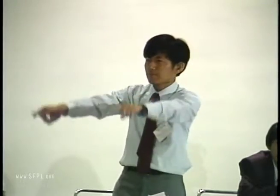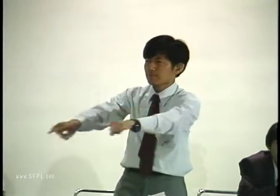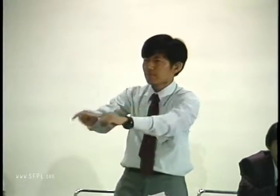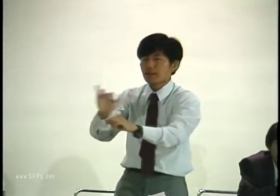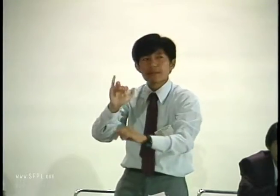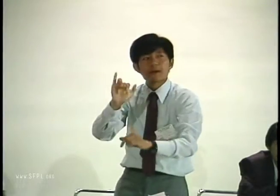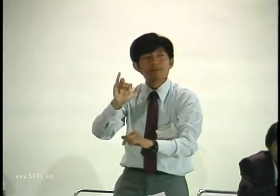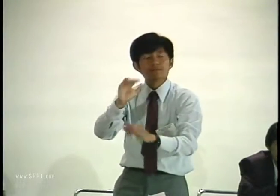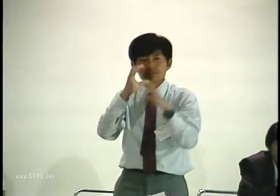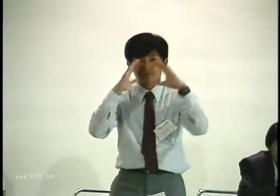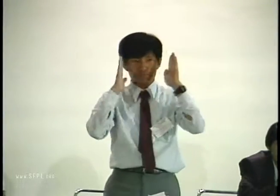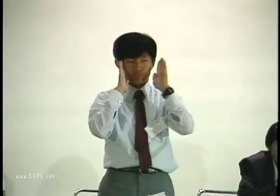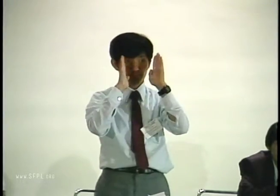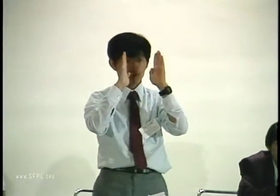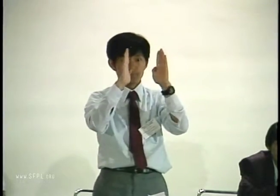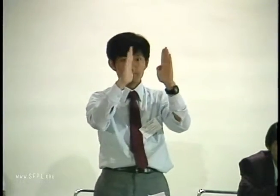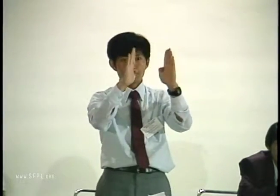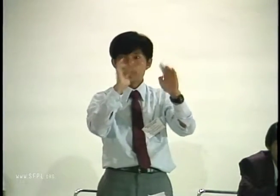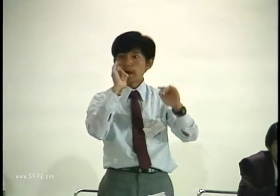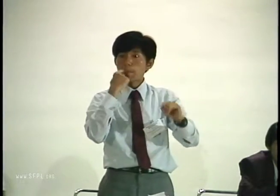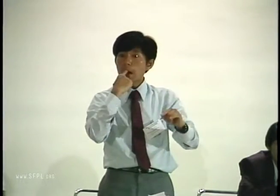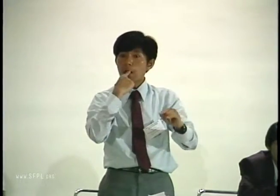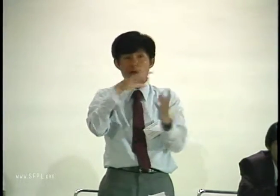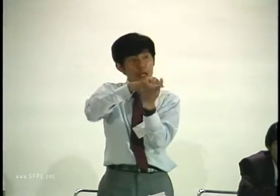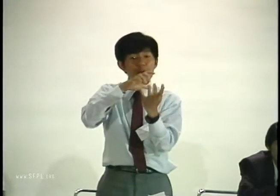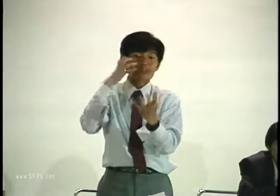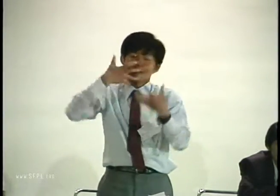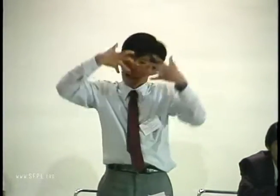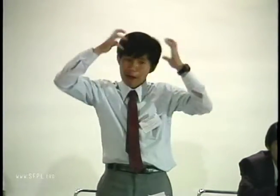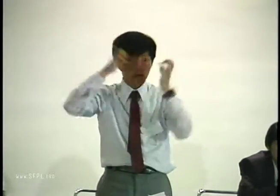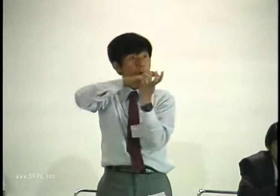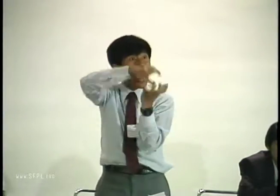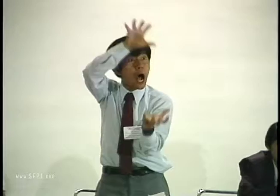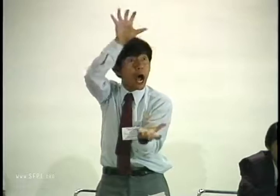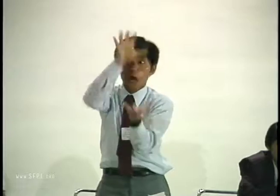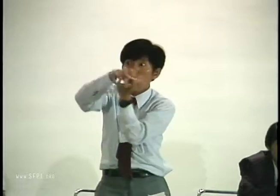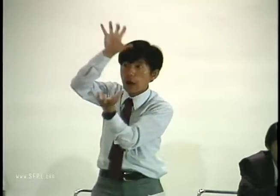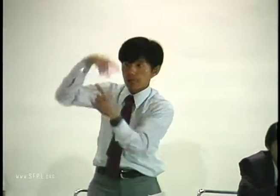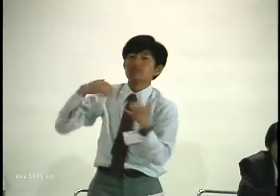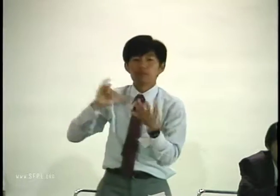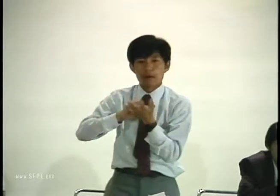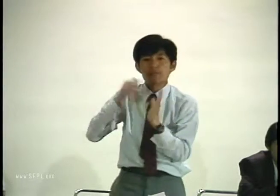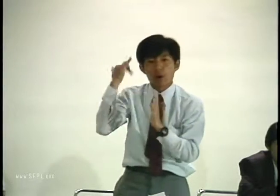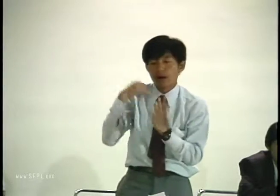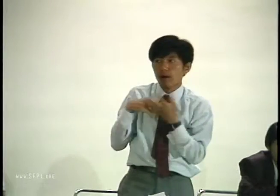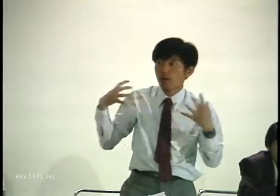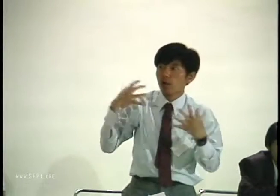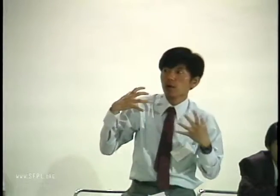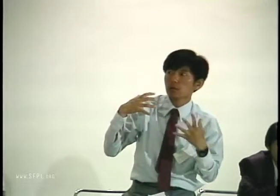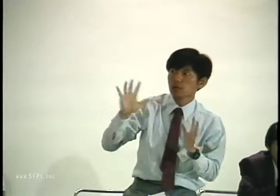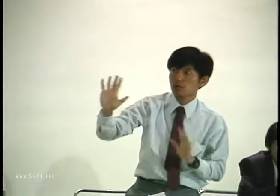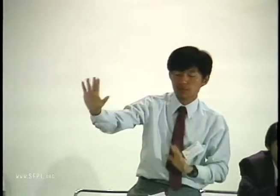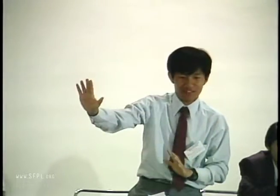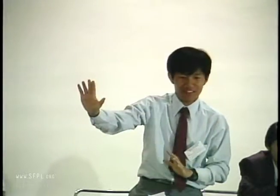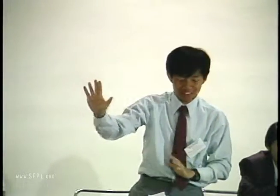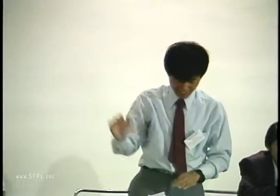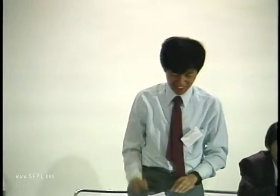I noticed on the door, it was like a long hallway, and there was like, it sort of looked like, you know, these